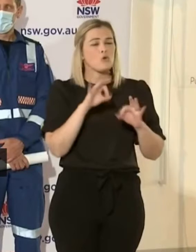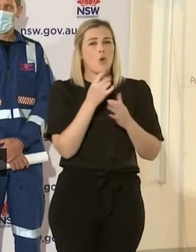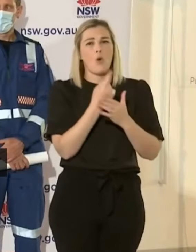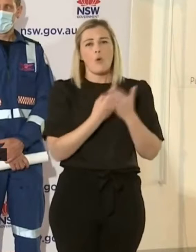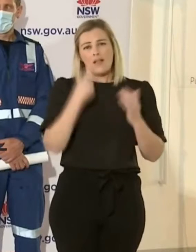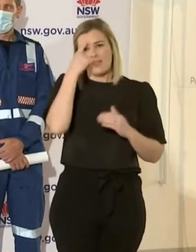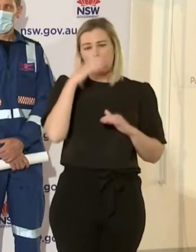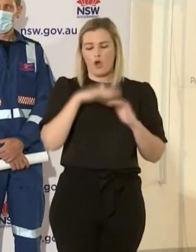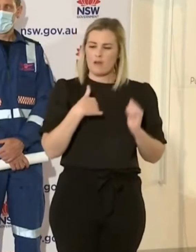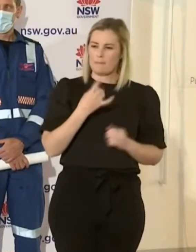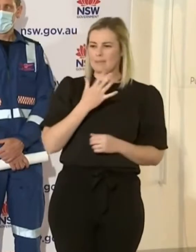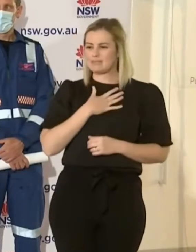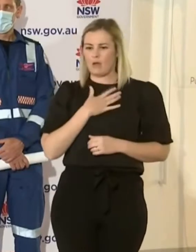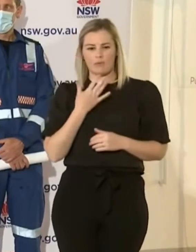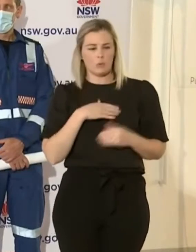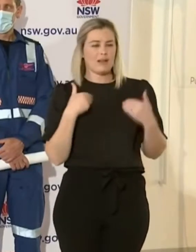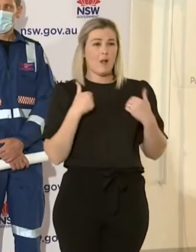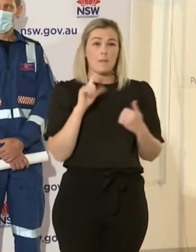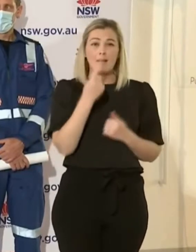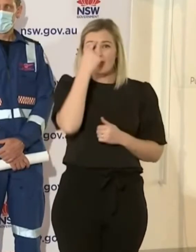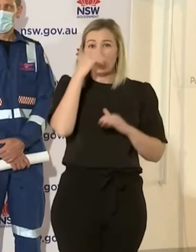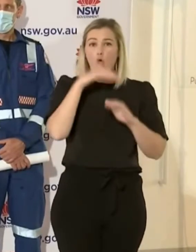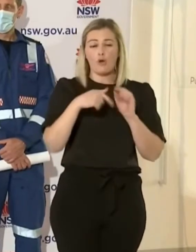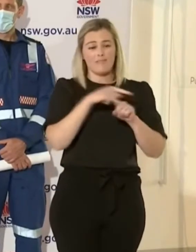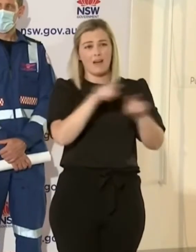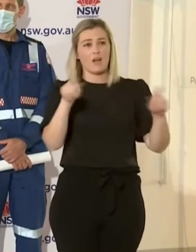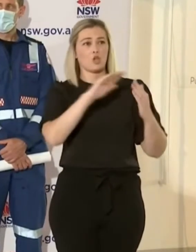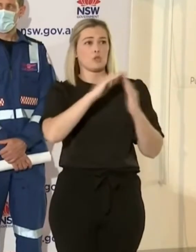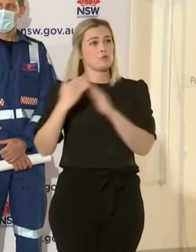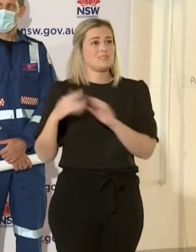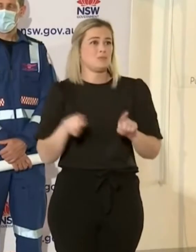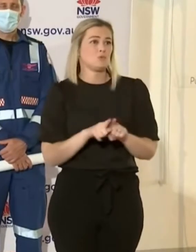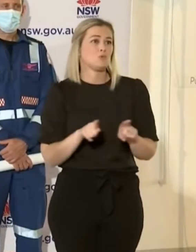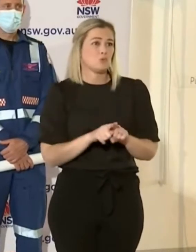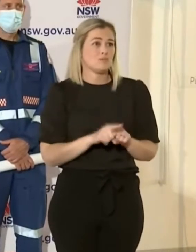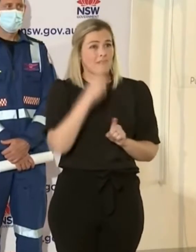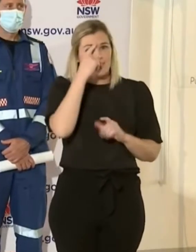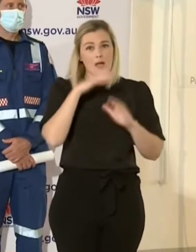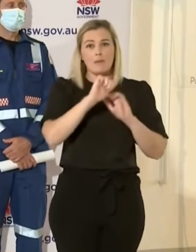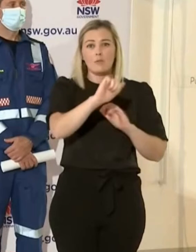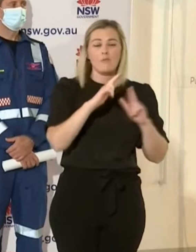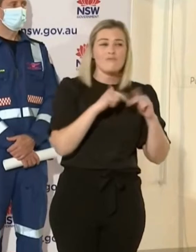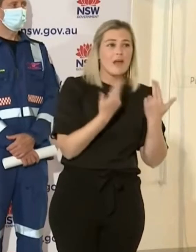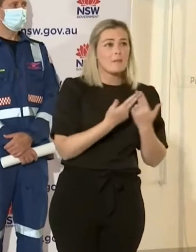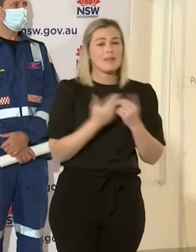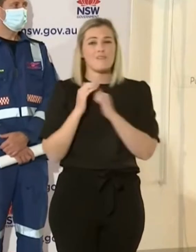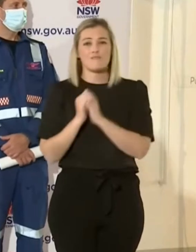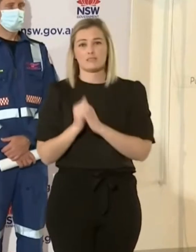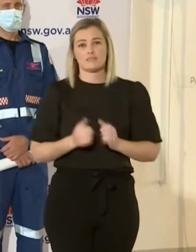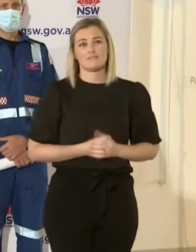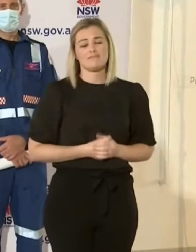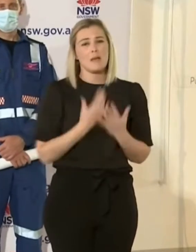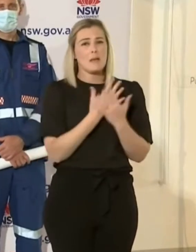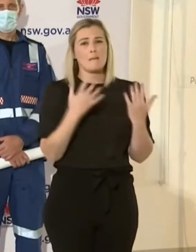nation. I know I'm a little concerned that some people are obviously thinking, well, this doesn't matter, I don't have to